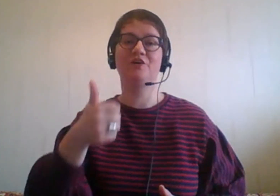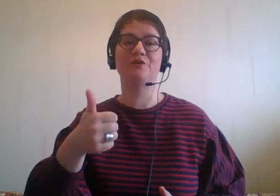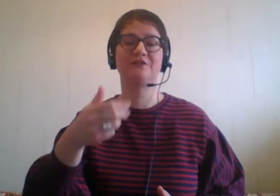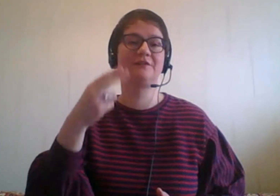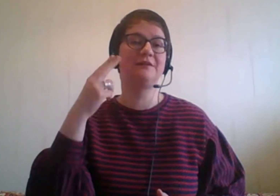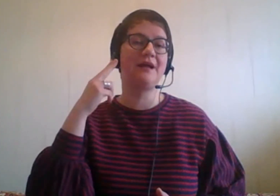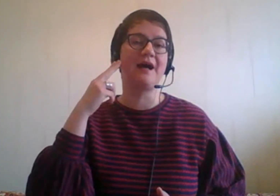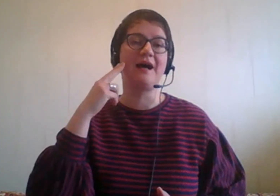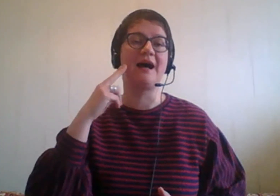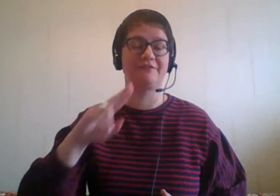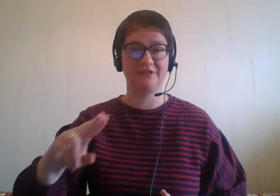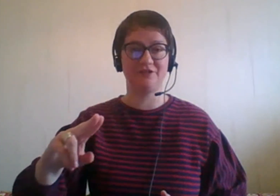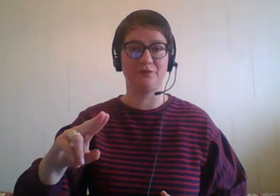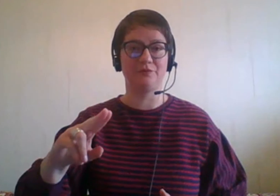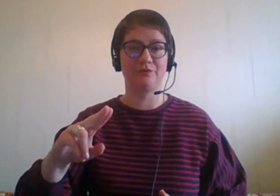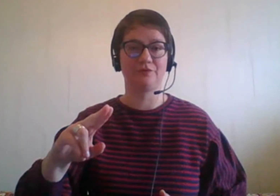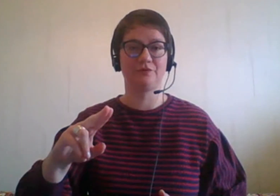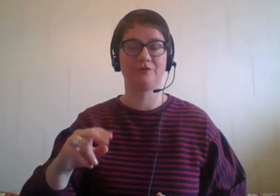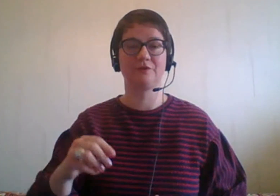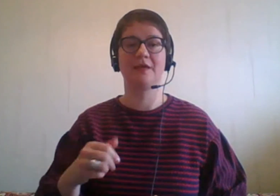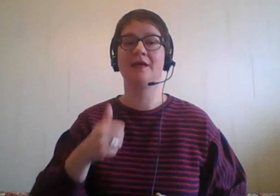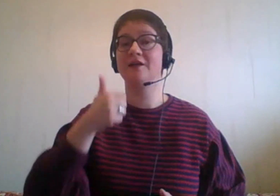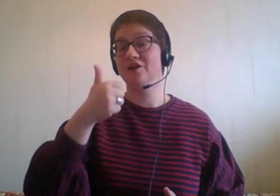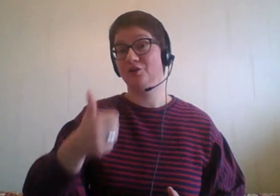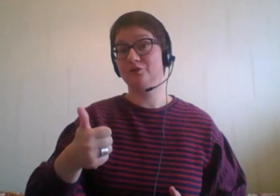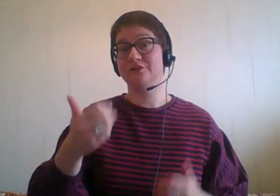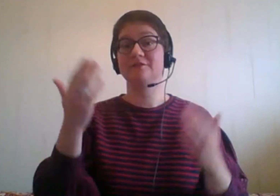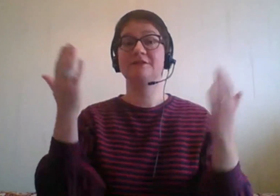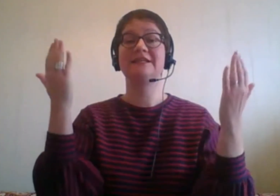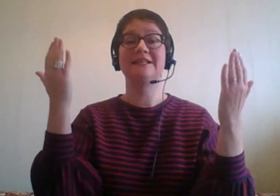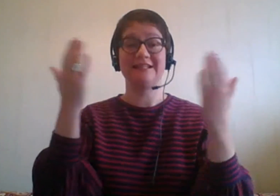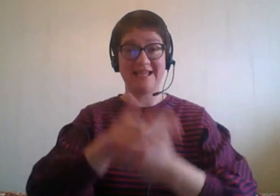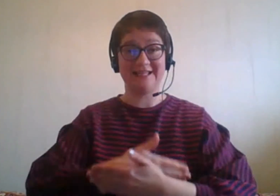good afternoon, good night,